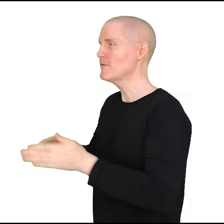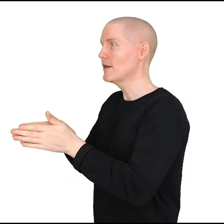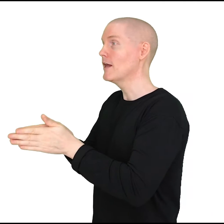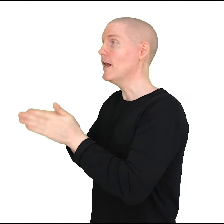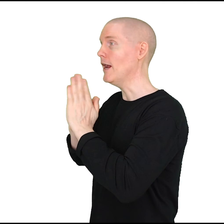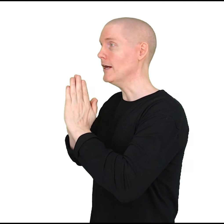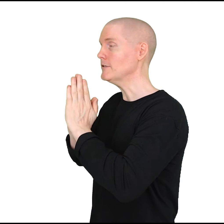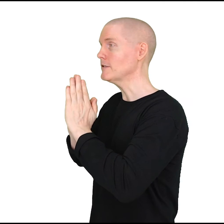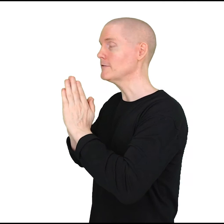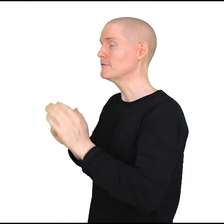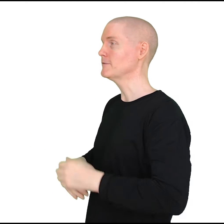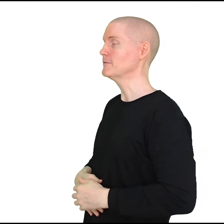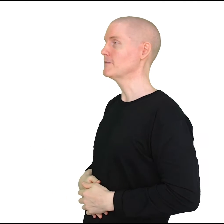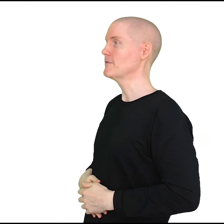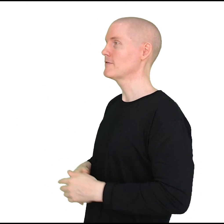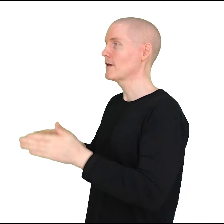side, ask.